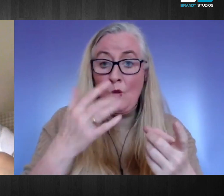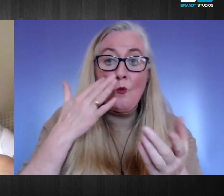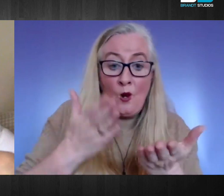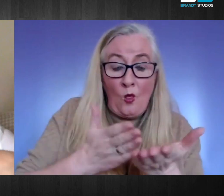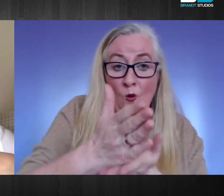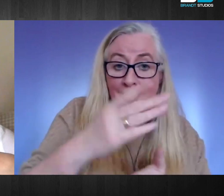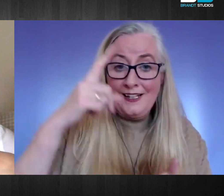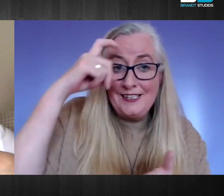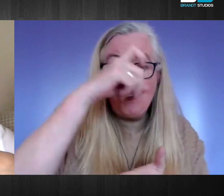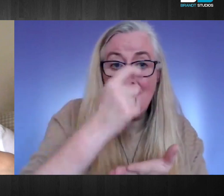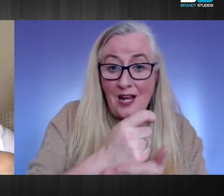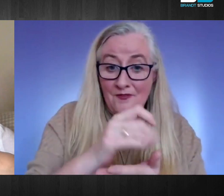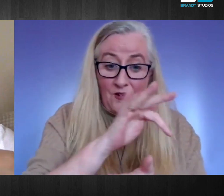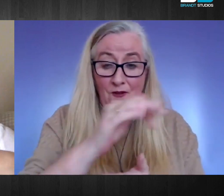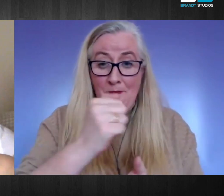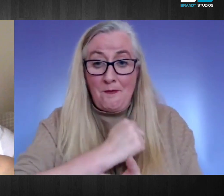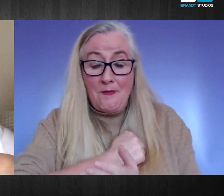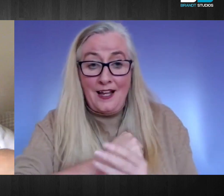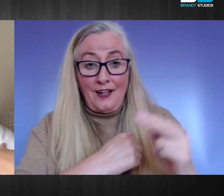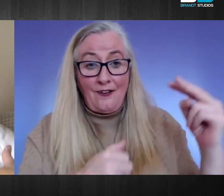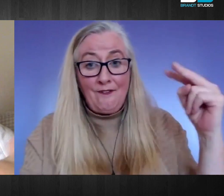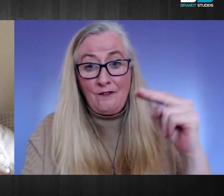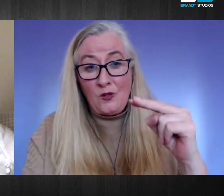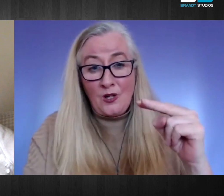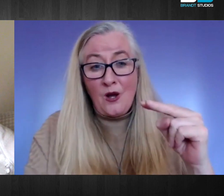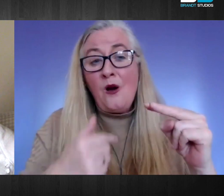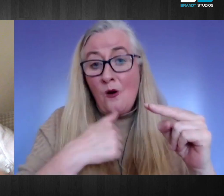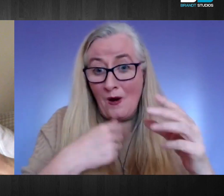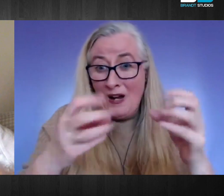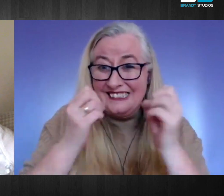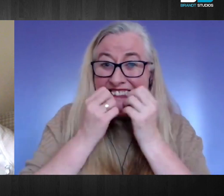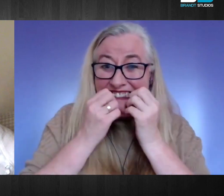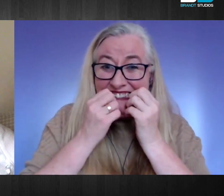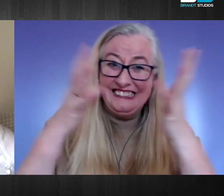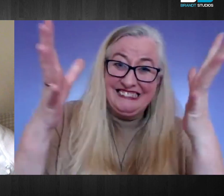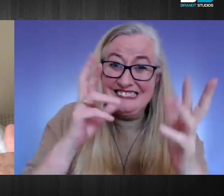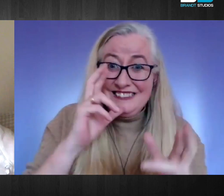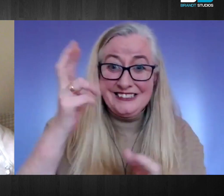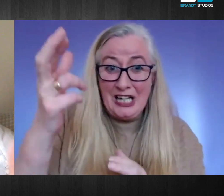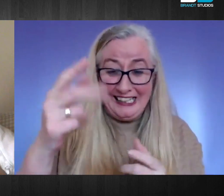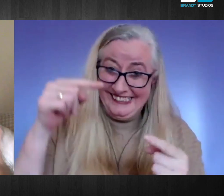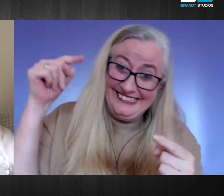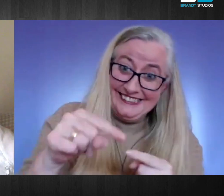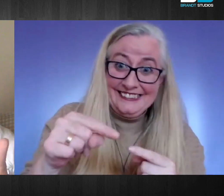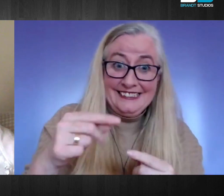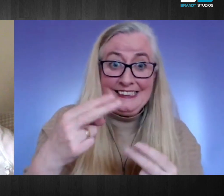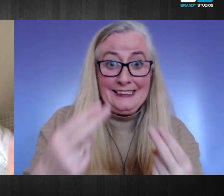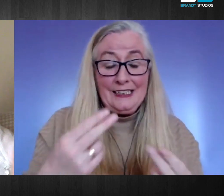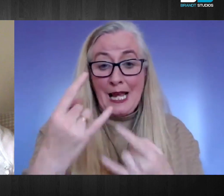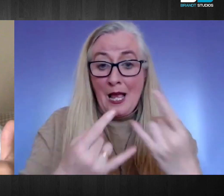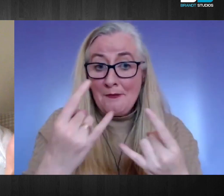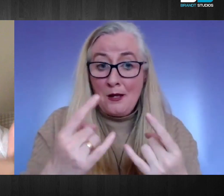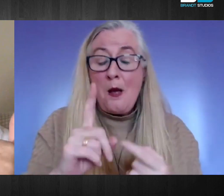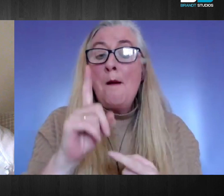our perspective, on one hand, we want to shout about it and say, look, this needs to happen. And I think we're getting to that point now where we